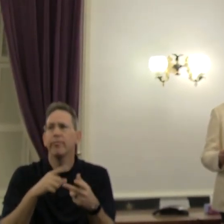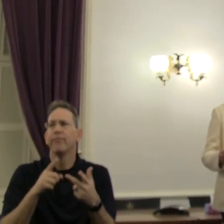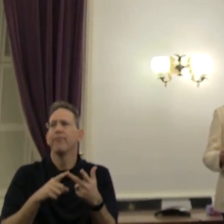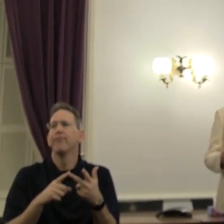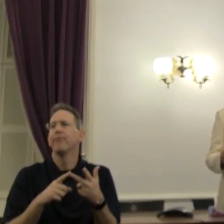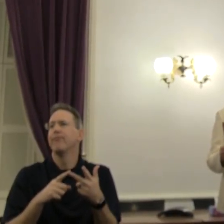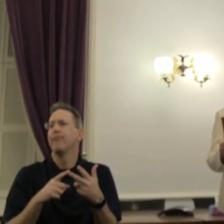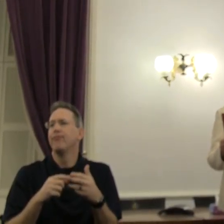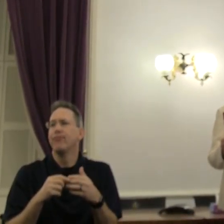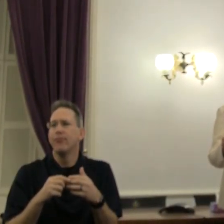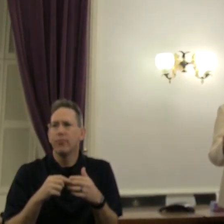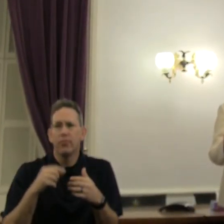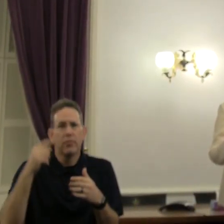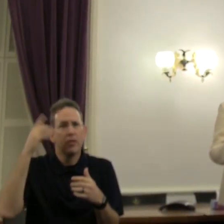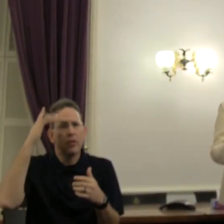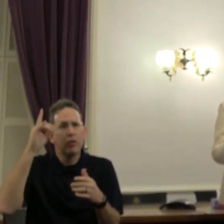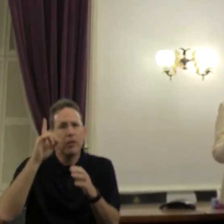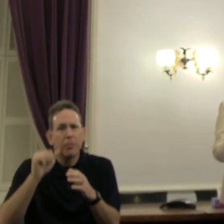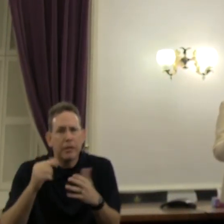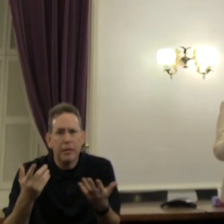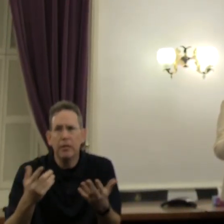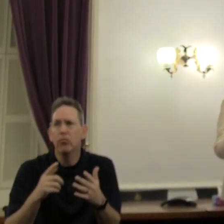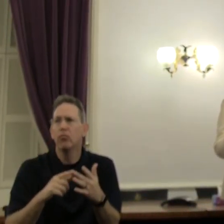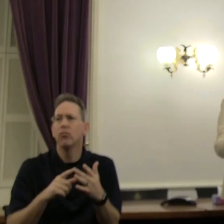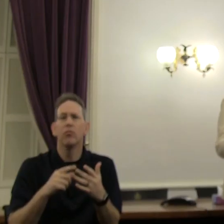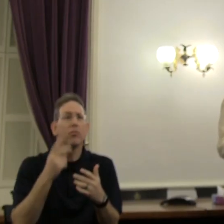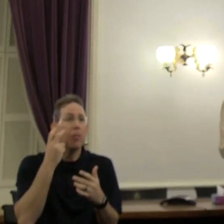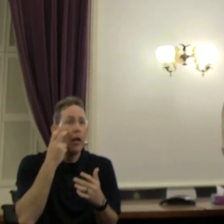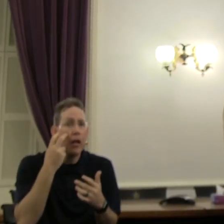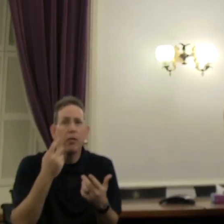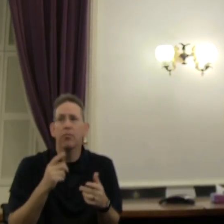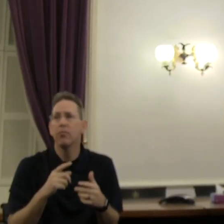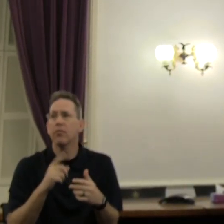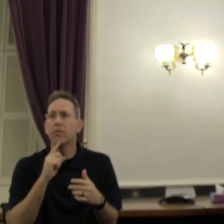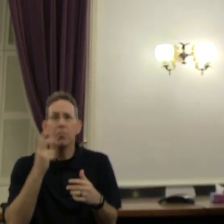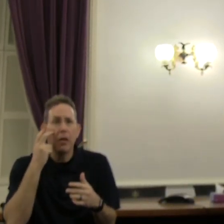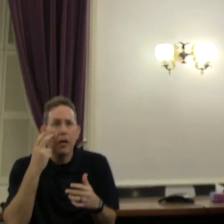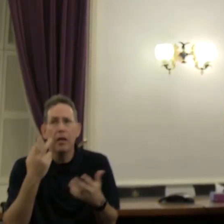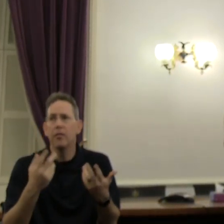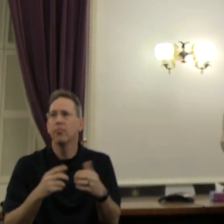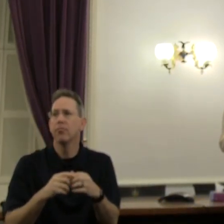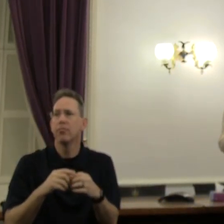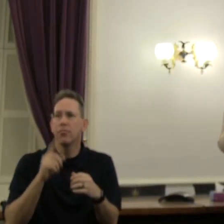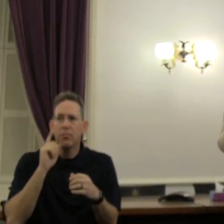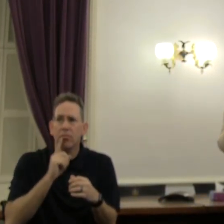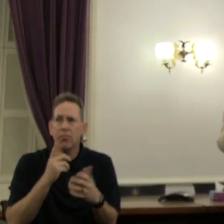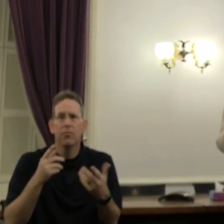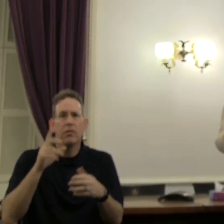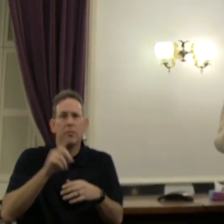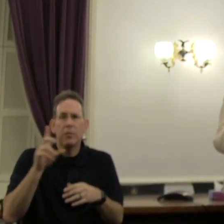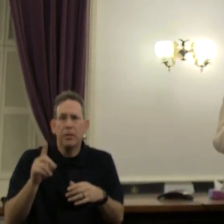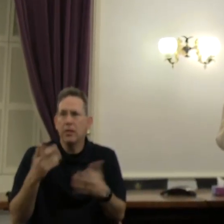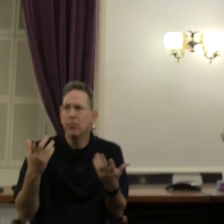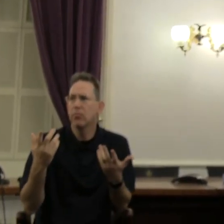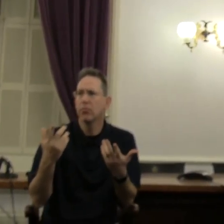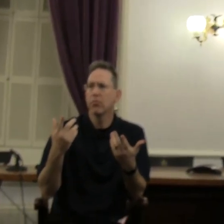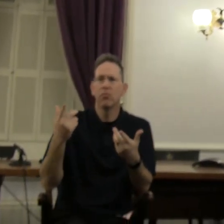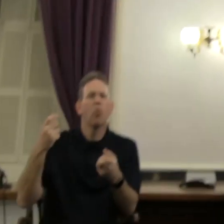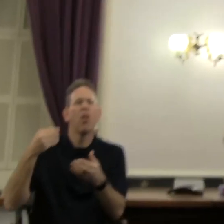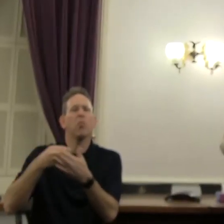million children received SSI for conditions such as Down syndrome, cerebral